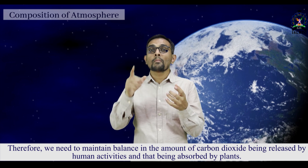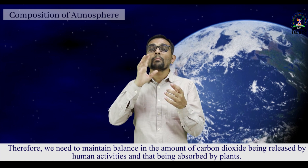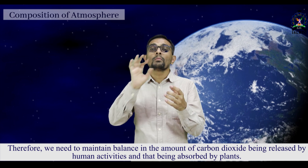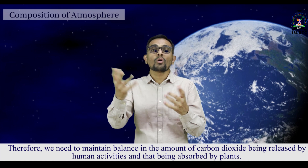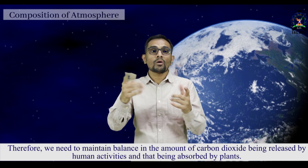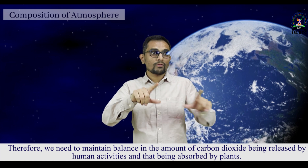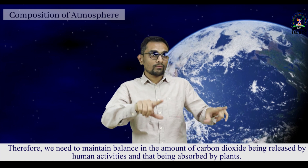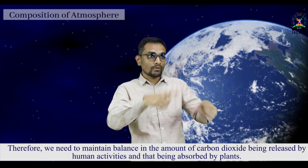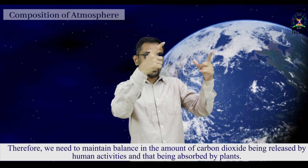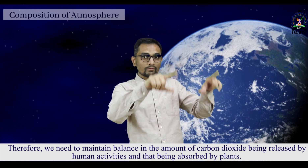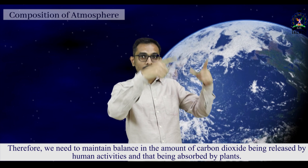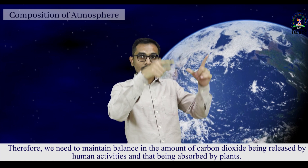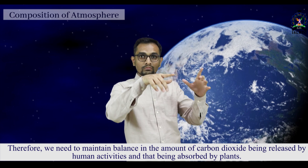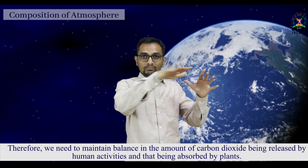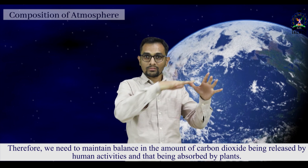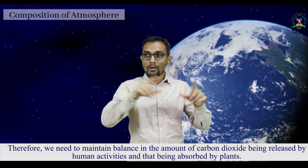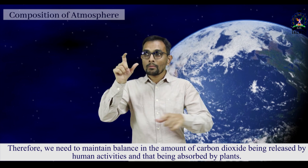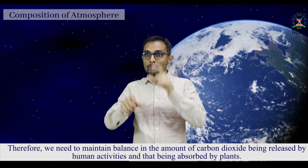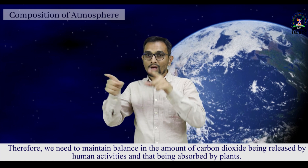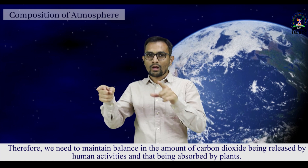and that being observed by the plants.